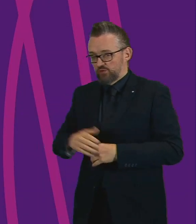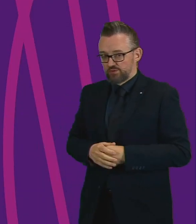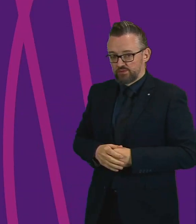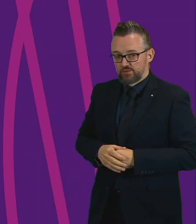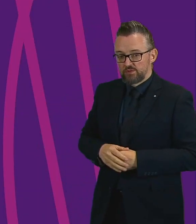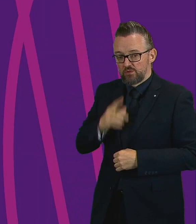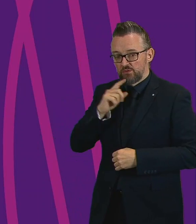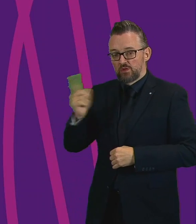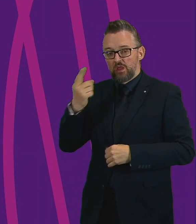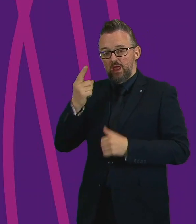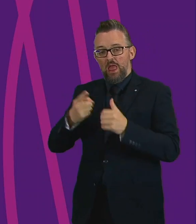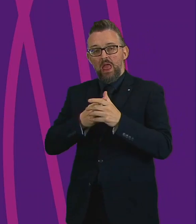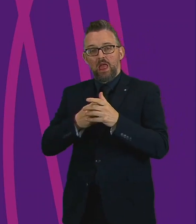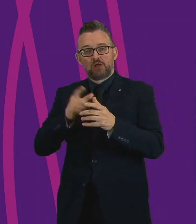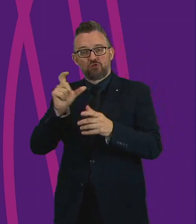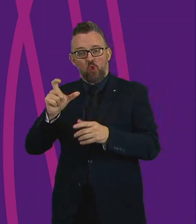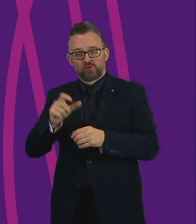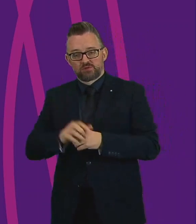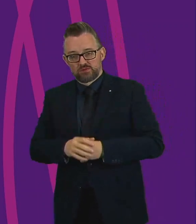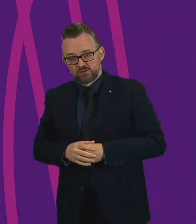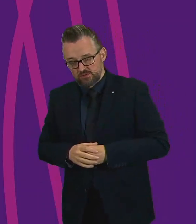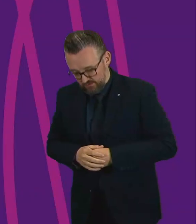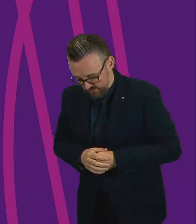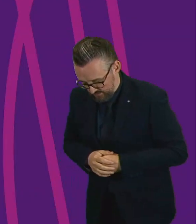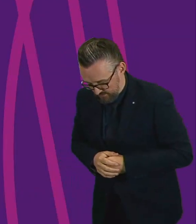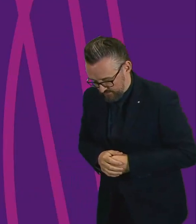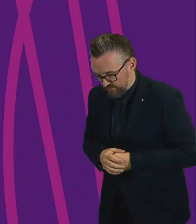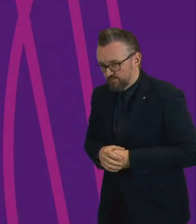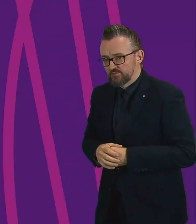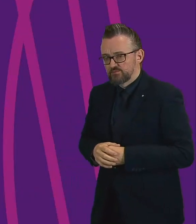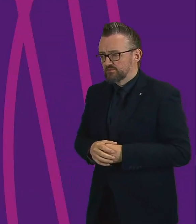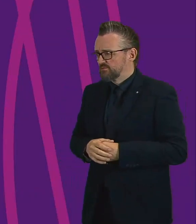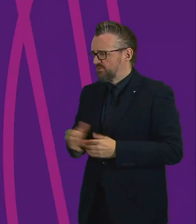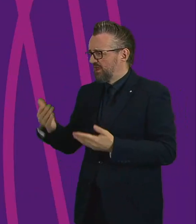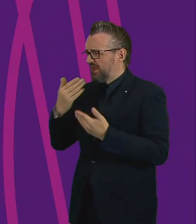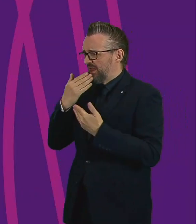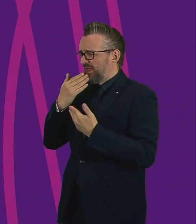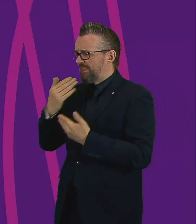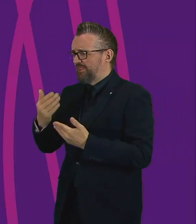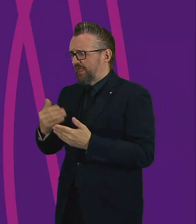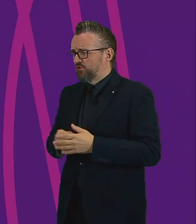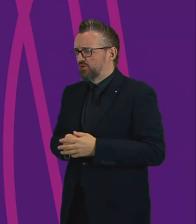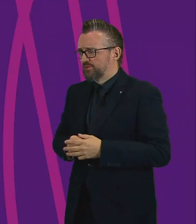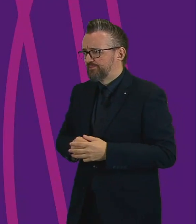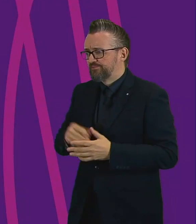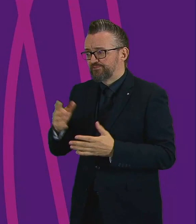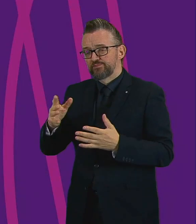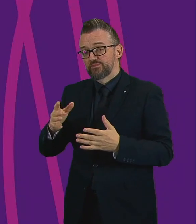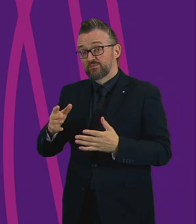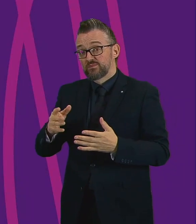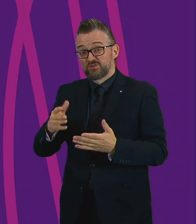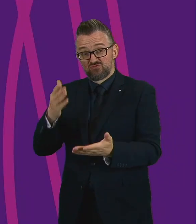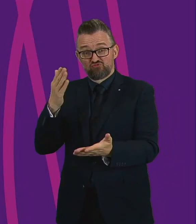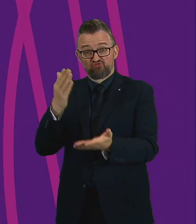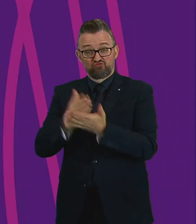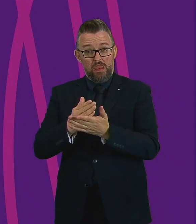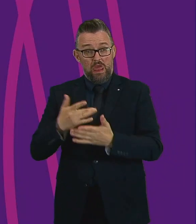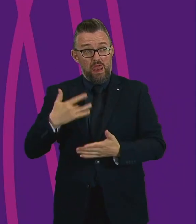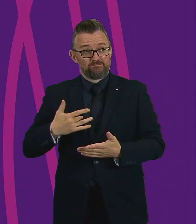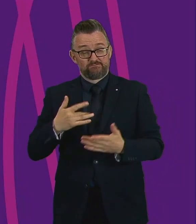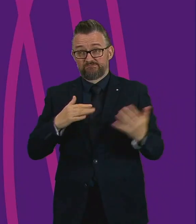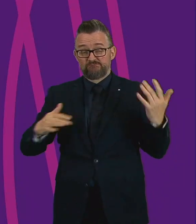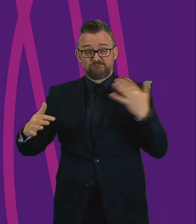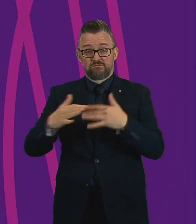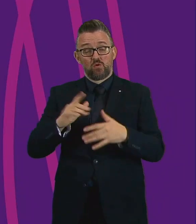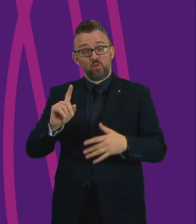Angela Constance, to be followed by Alec Rowley. Ms Constance, please. Thank you, Presiding Officer. The stark reality is that what